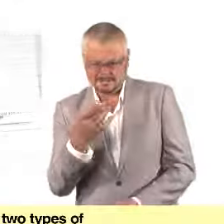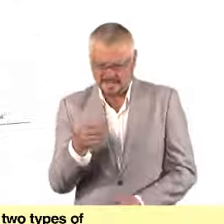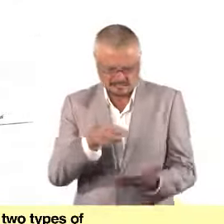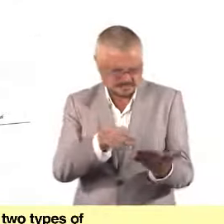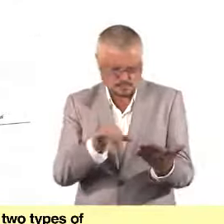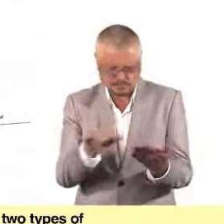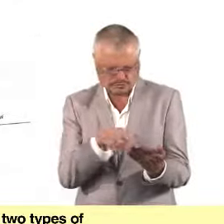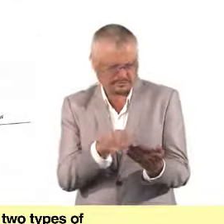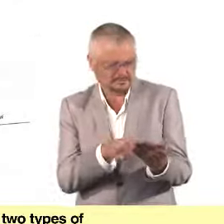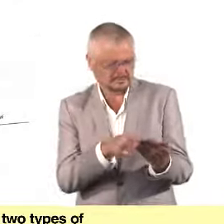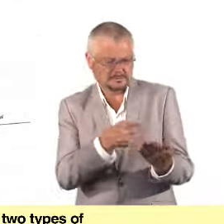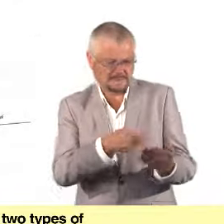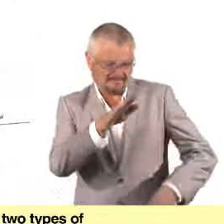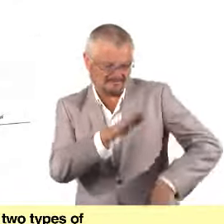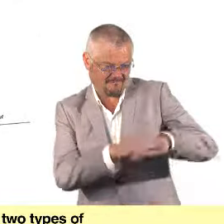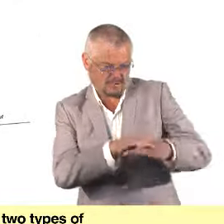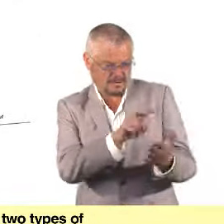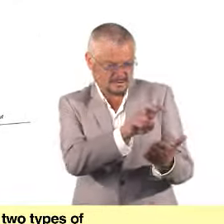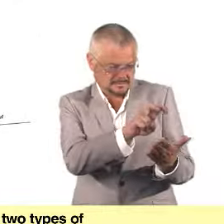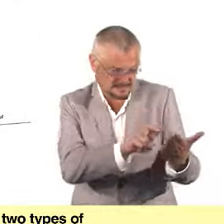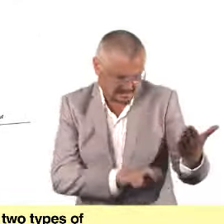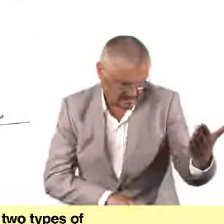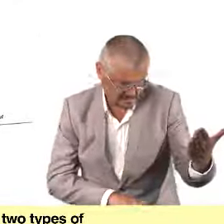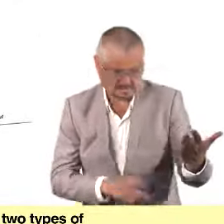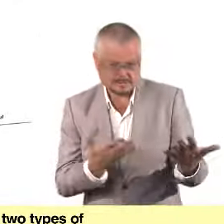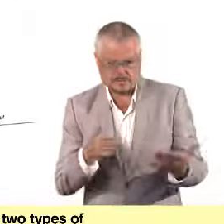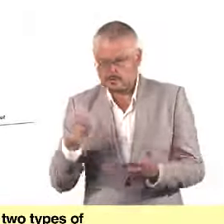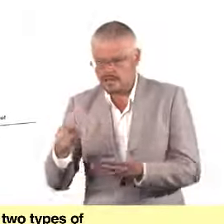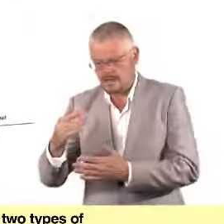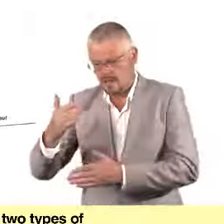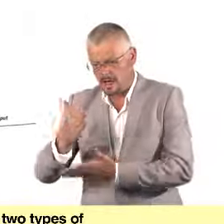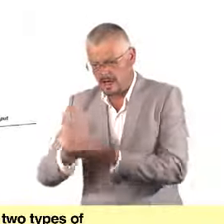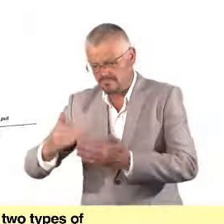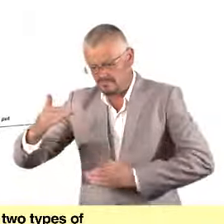There are two types of electoral register, the full and the edited versions.